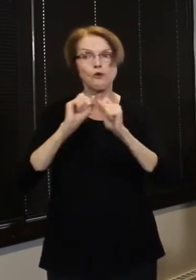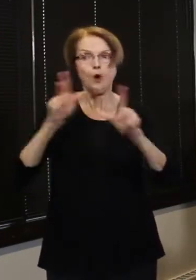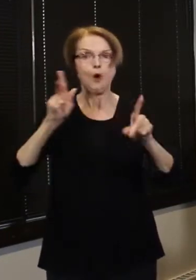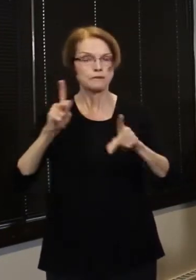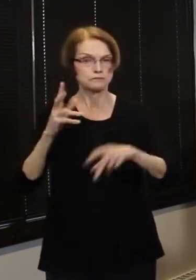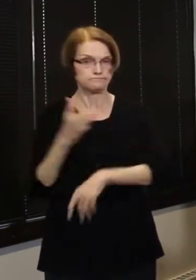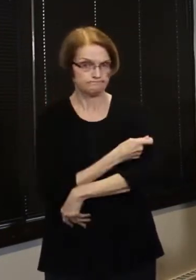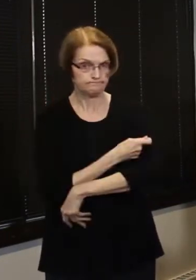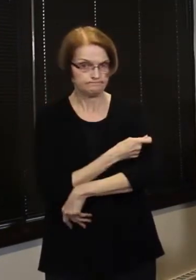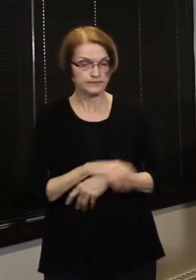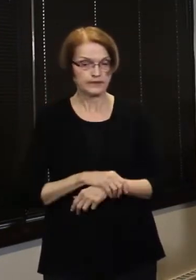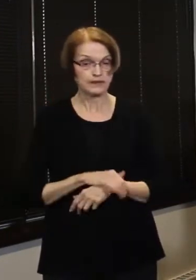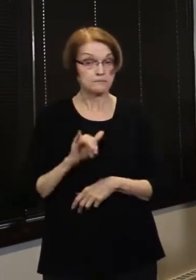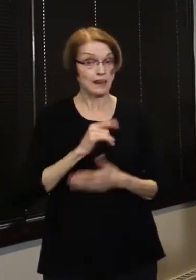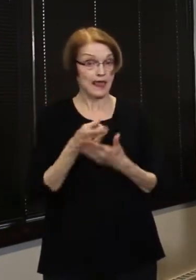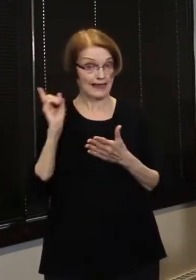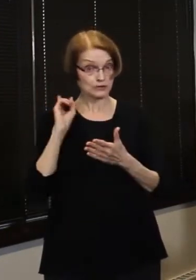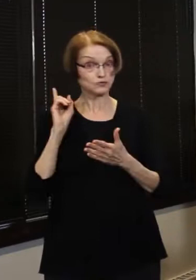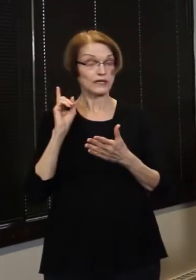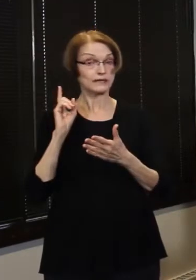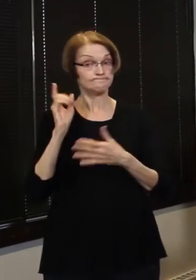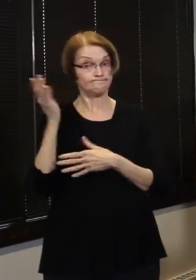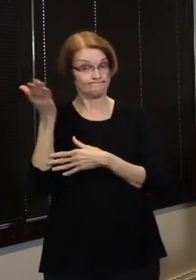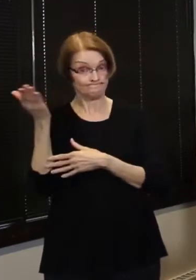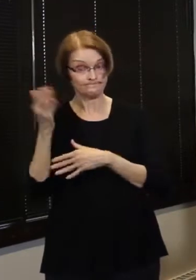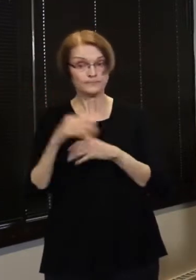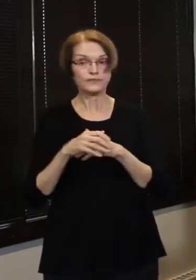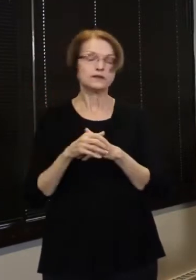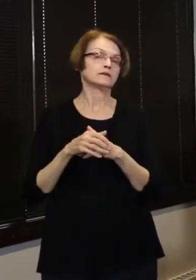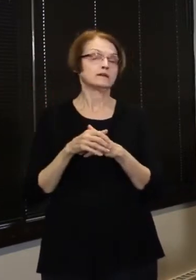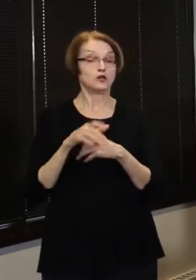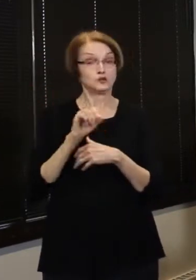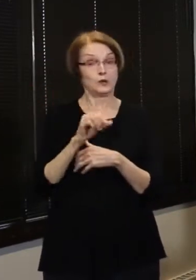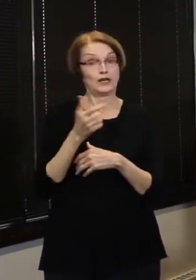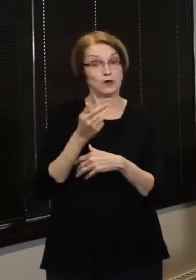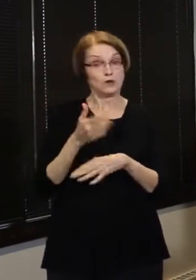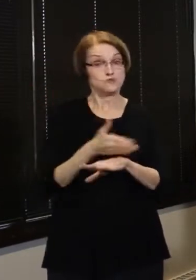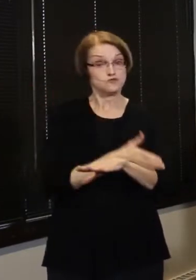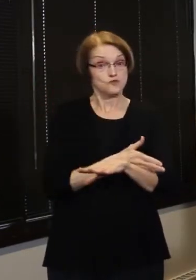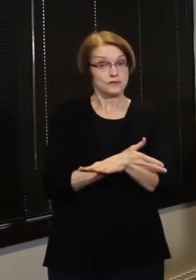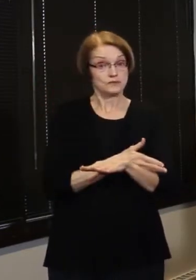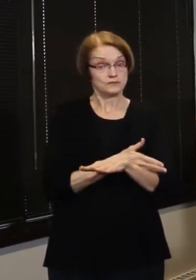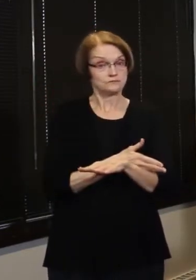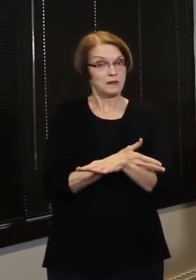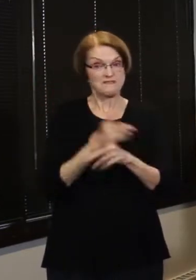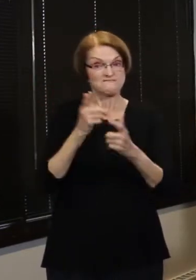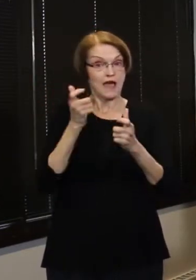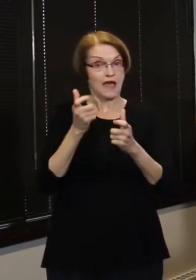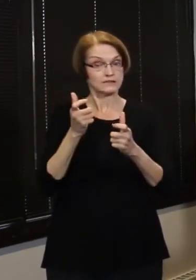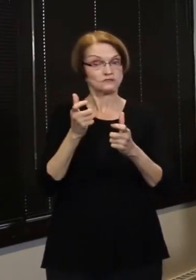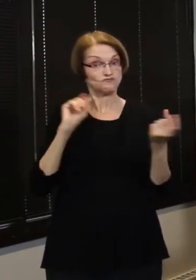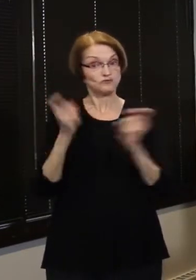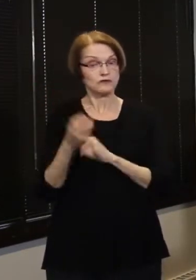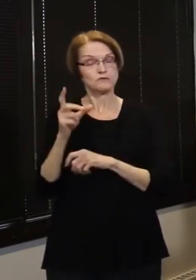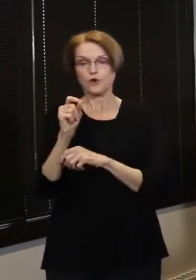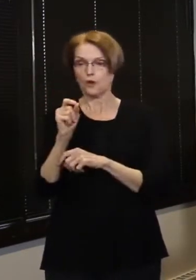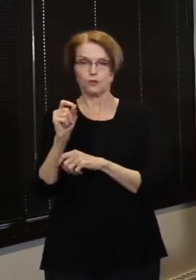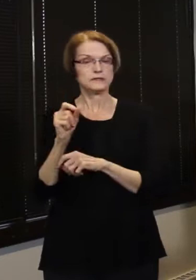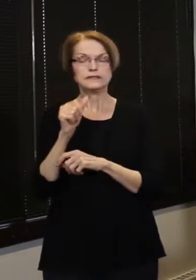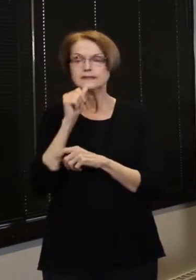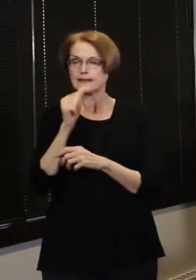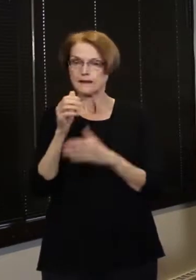But as we said last week, improvements in 2021 are not going to happen right away, and it's not going to be